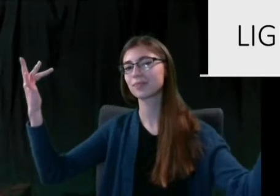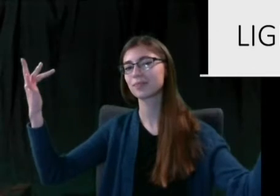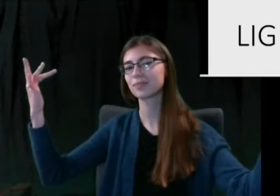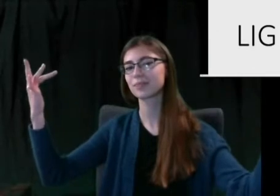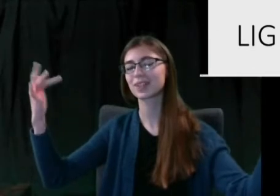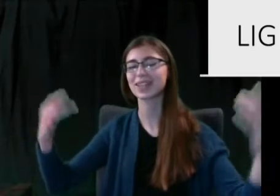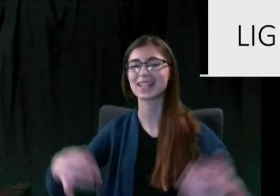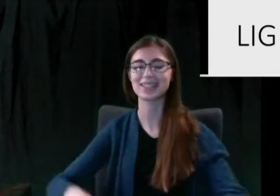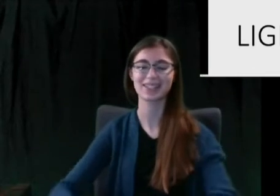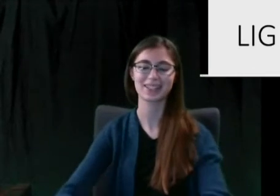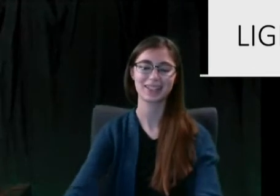Light.